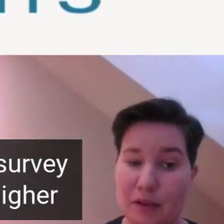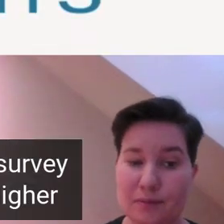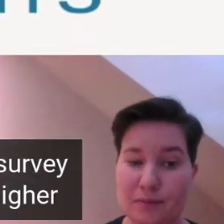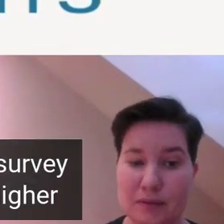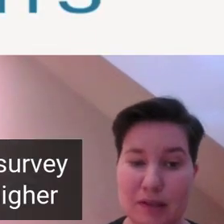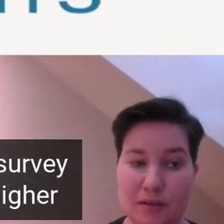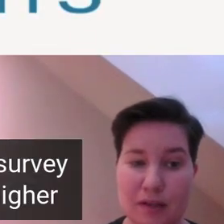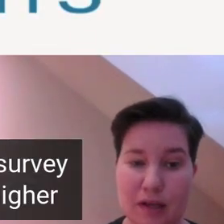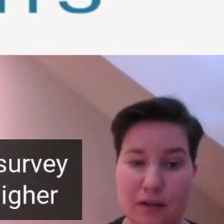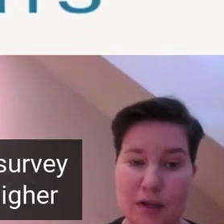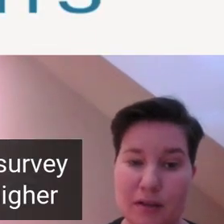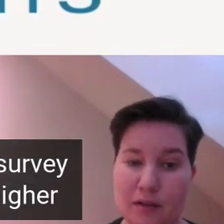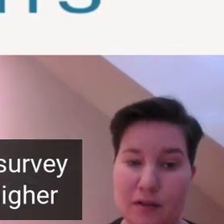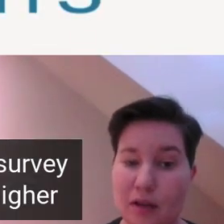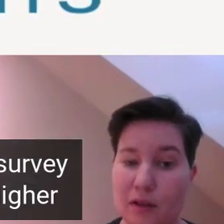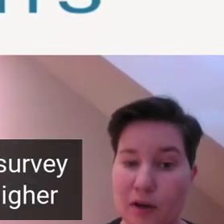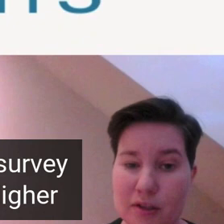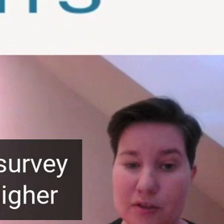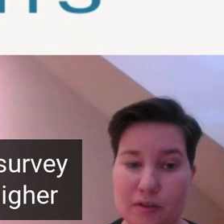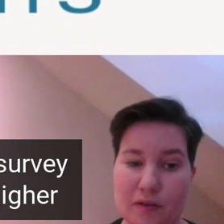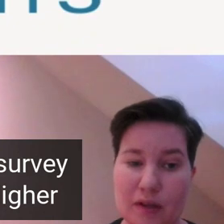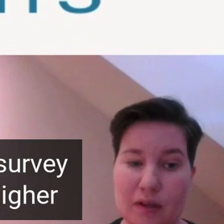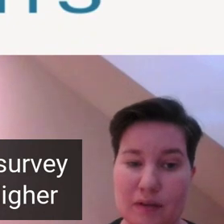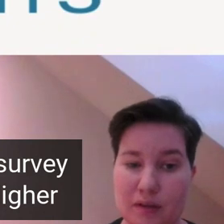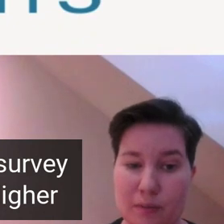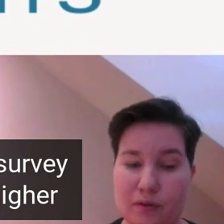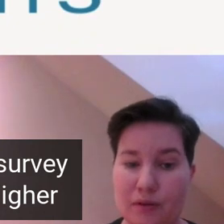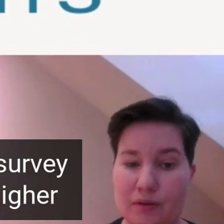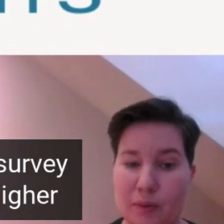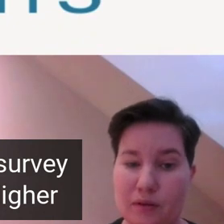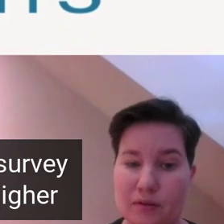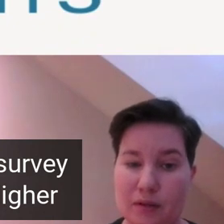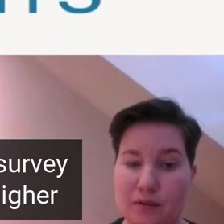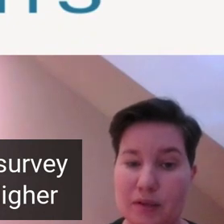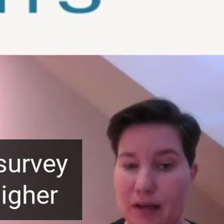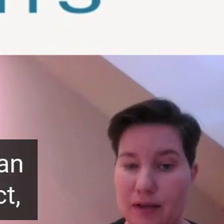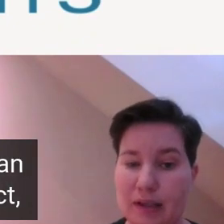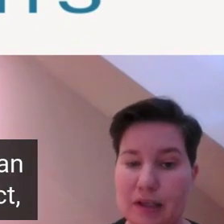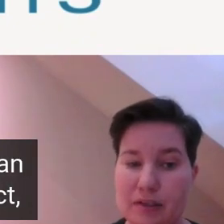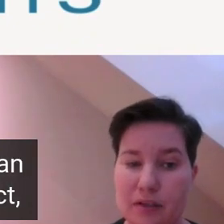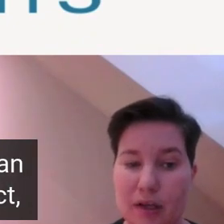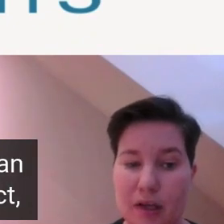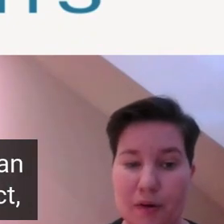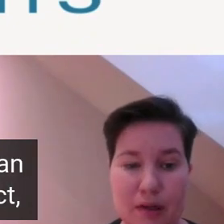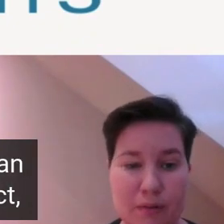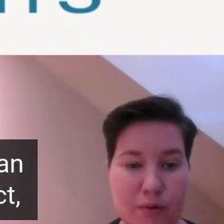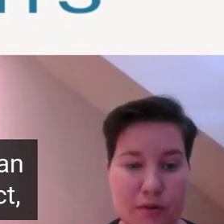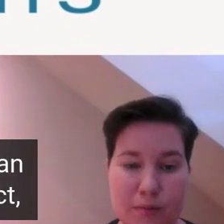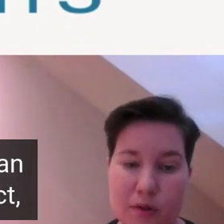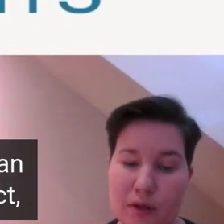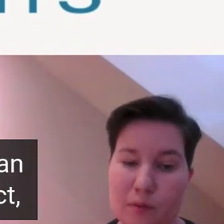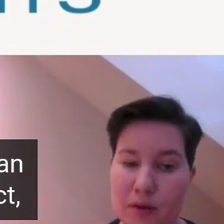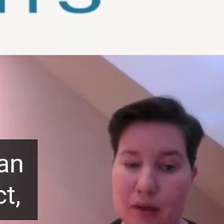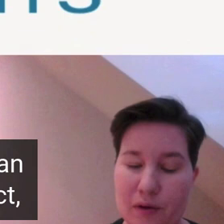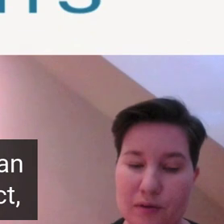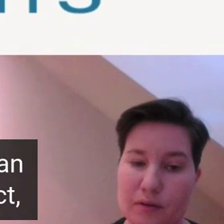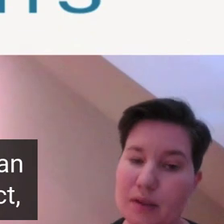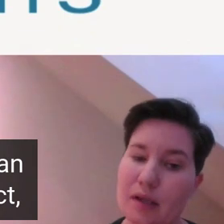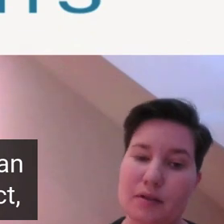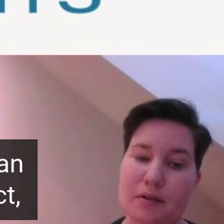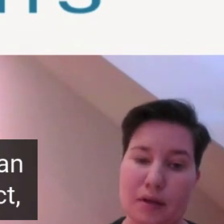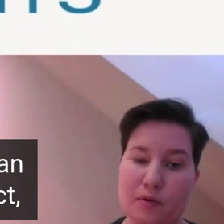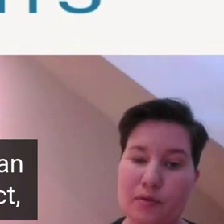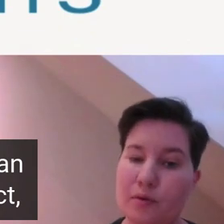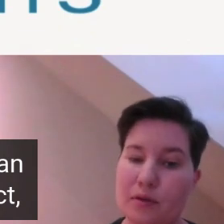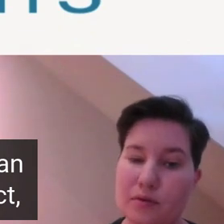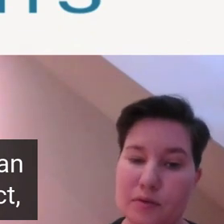This year, DSUK conducted the largest survey of disabled students' experiences in higher education, with input from more than